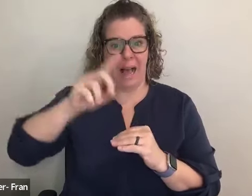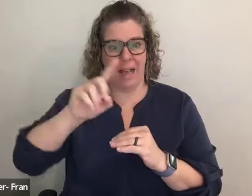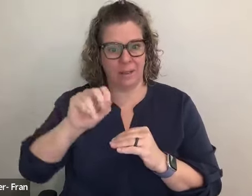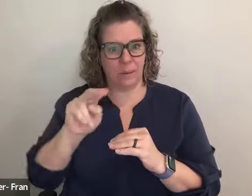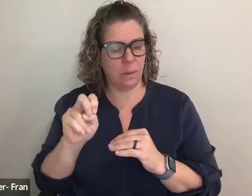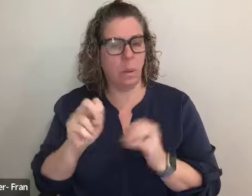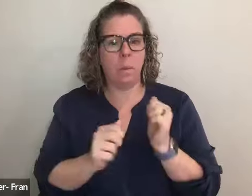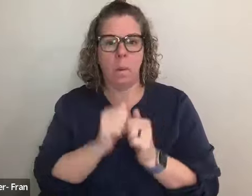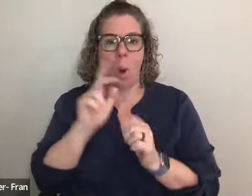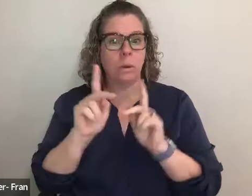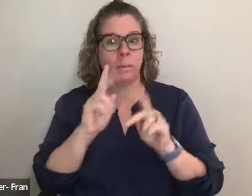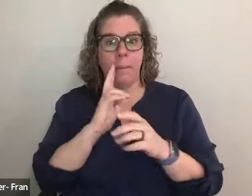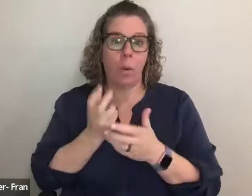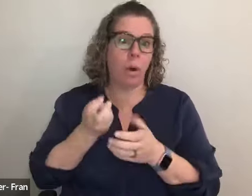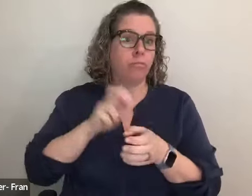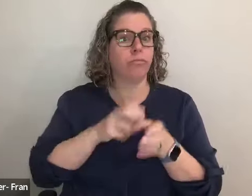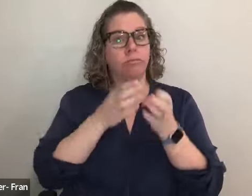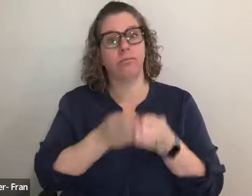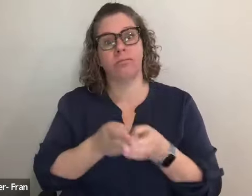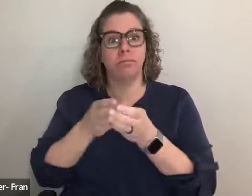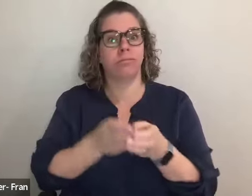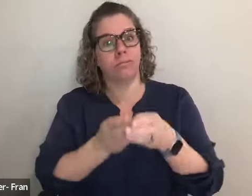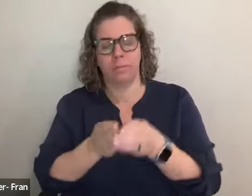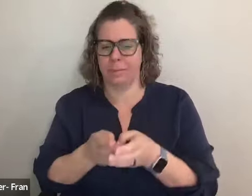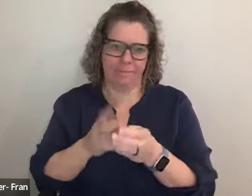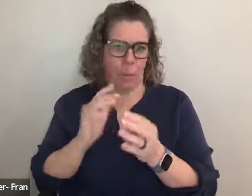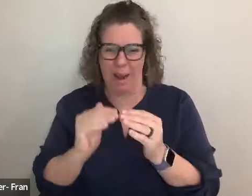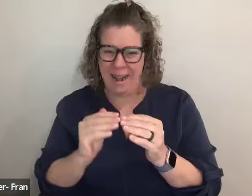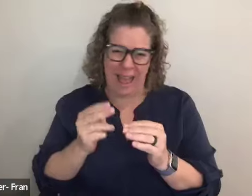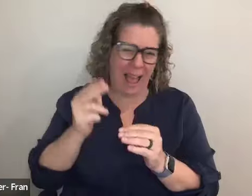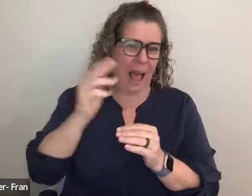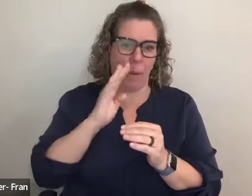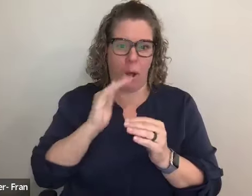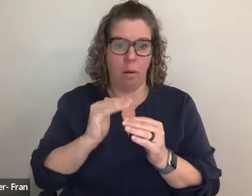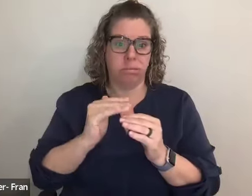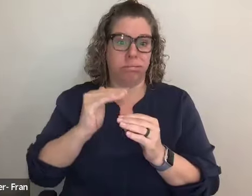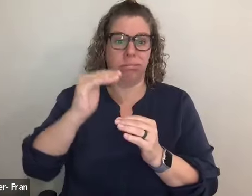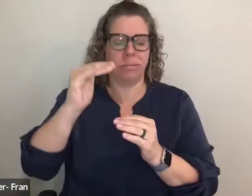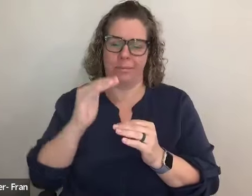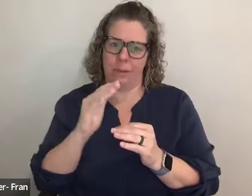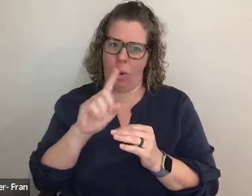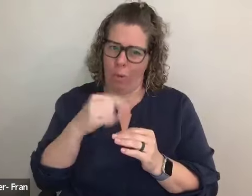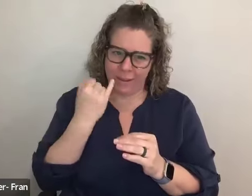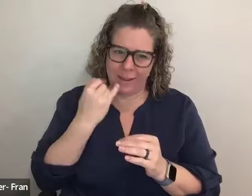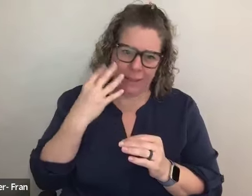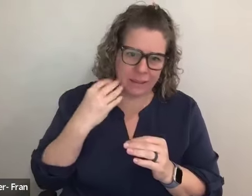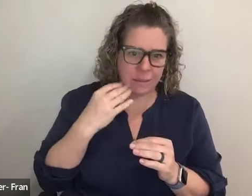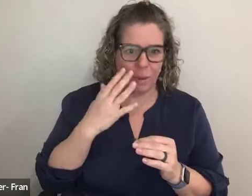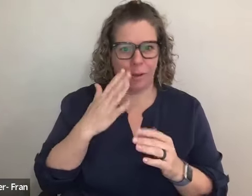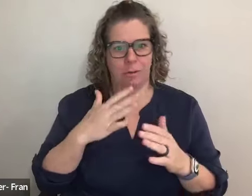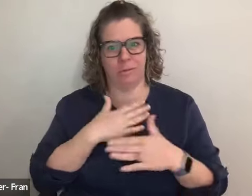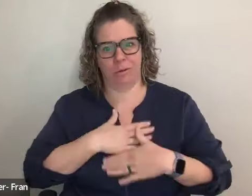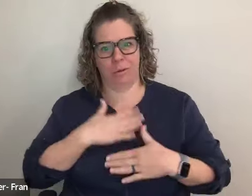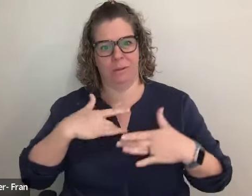it's like this, unless they're very experienced and they enjoy that excitement and um, kind of thrill